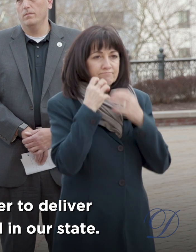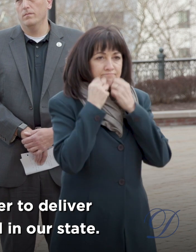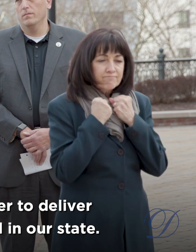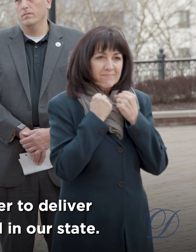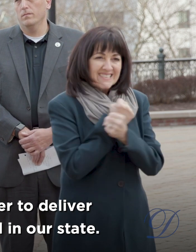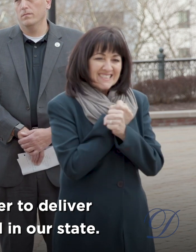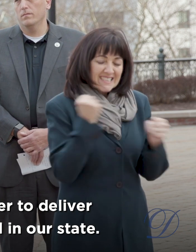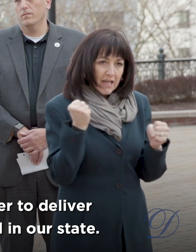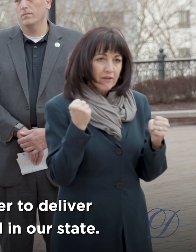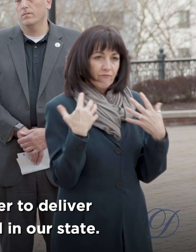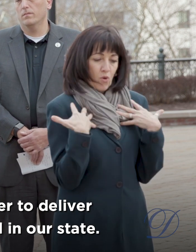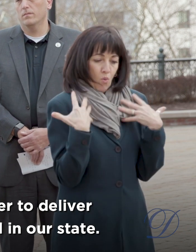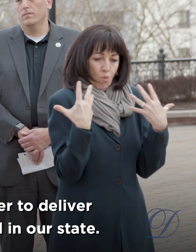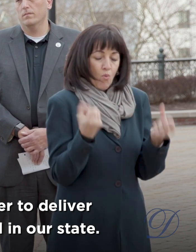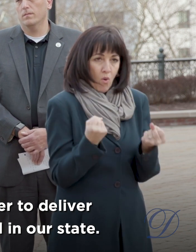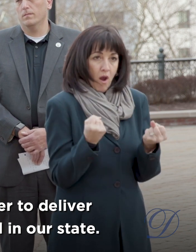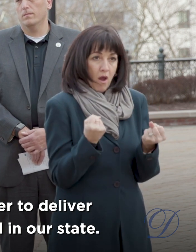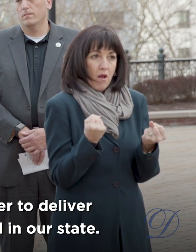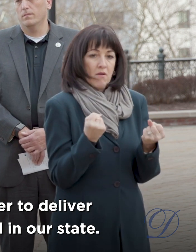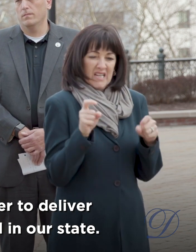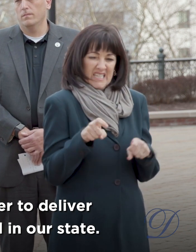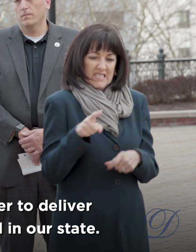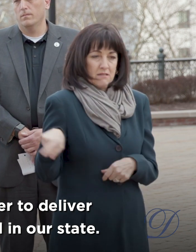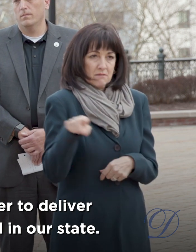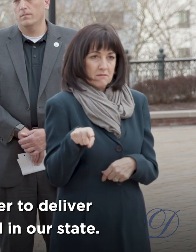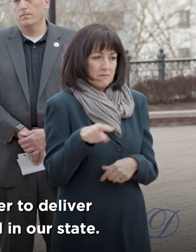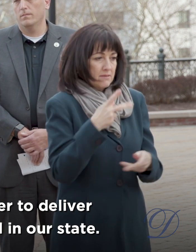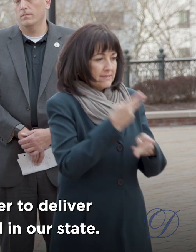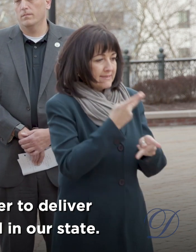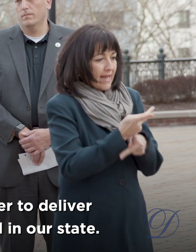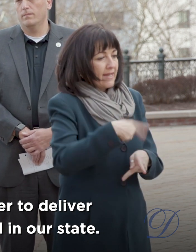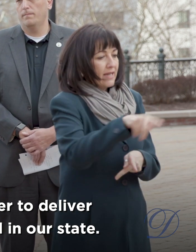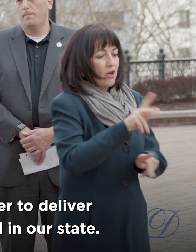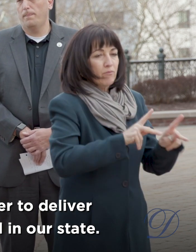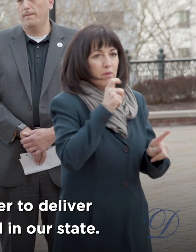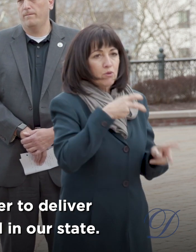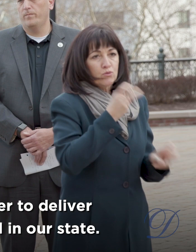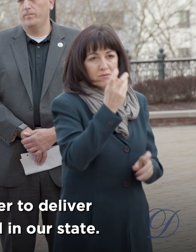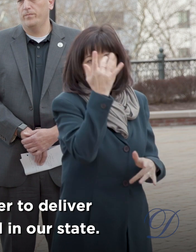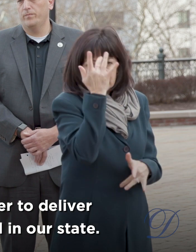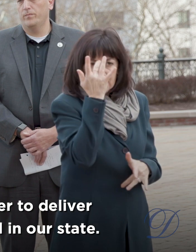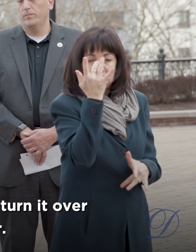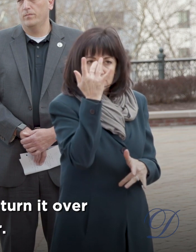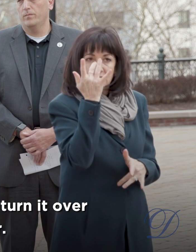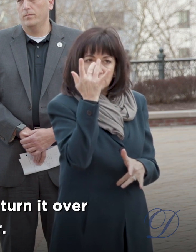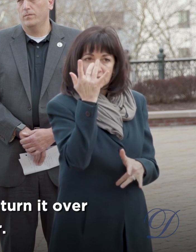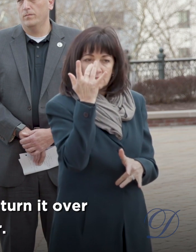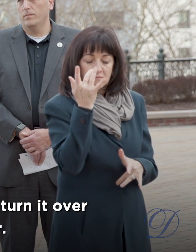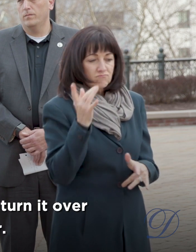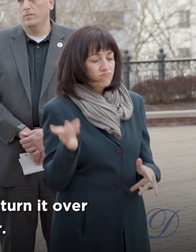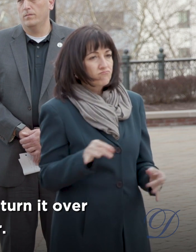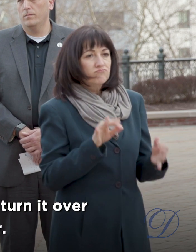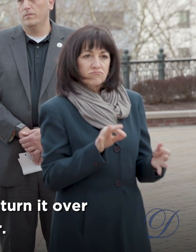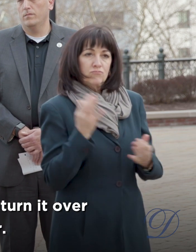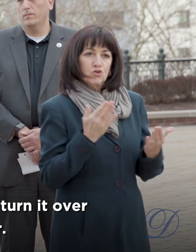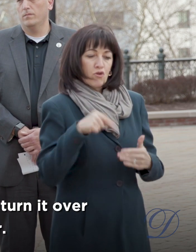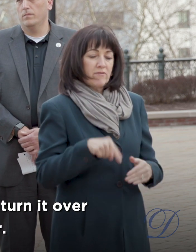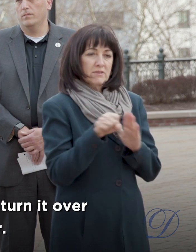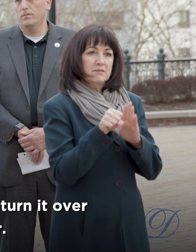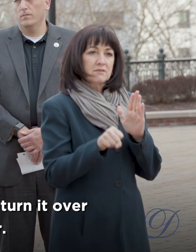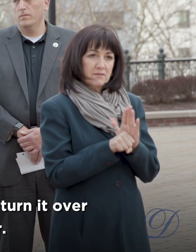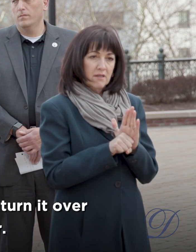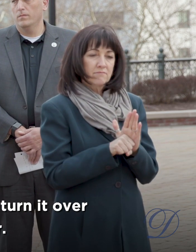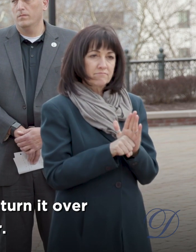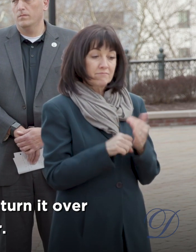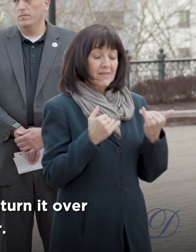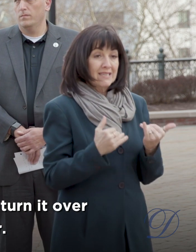them well in order to deliver the services that they do so well in our state. And so with that, I'm going to turn it over to